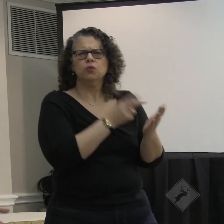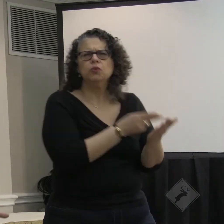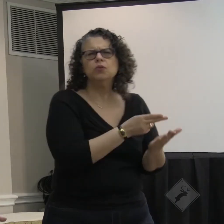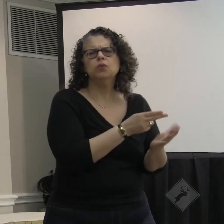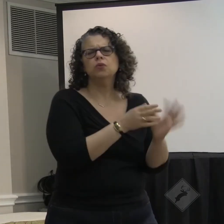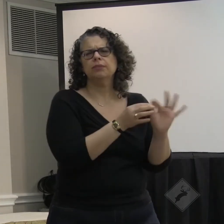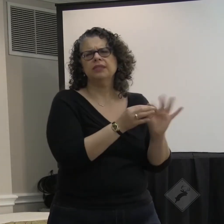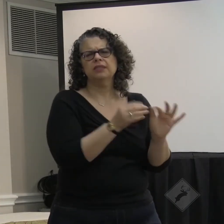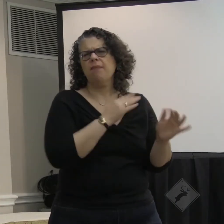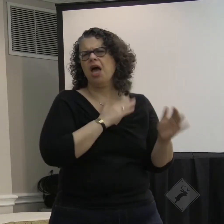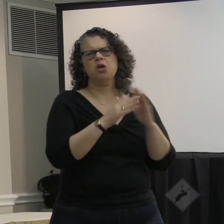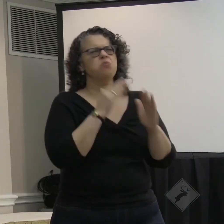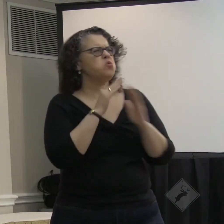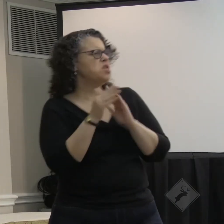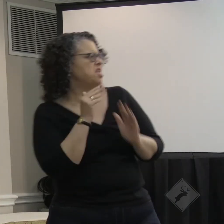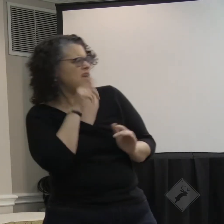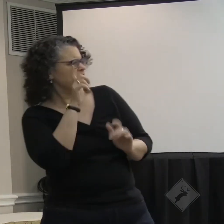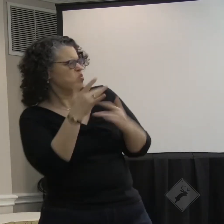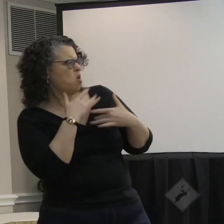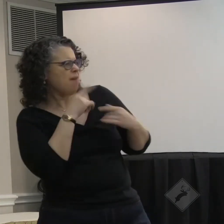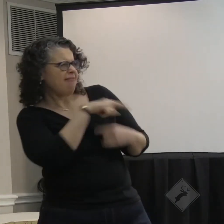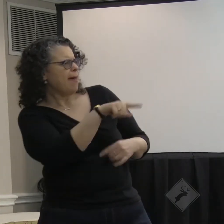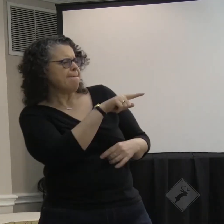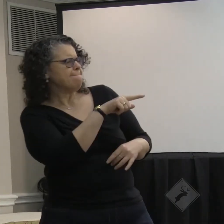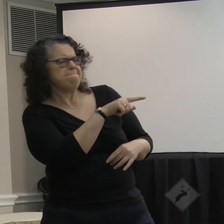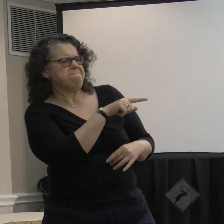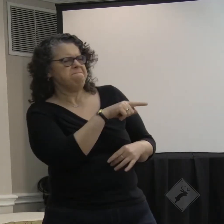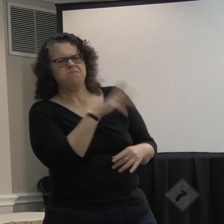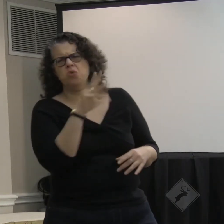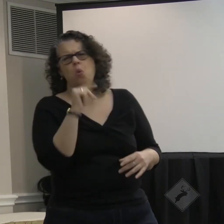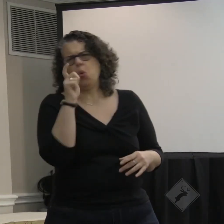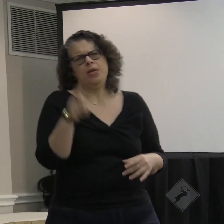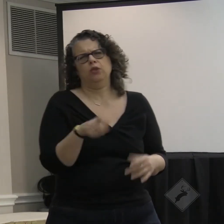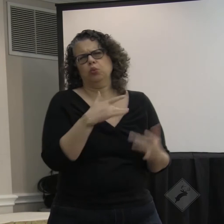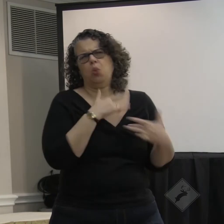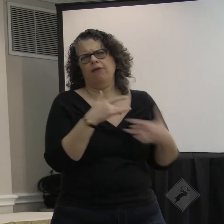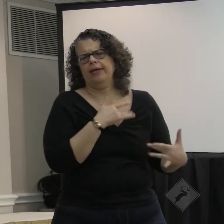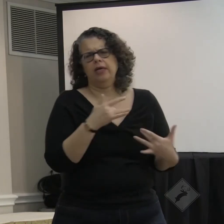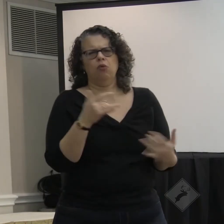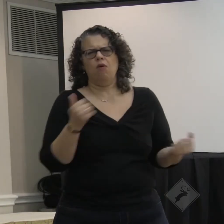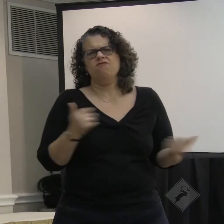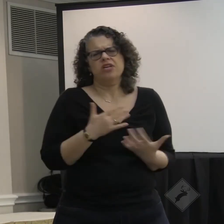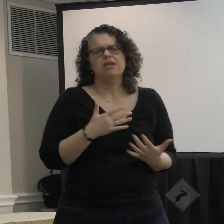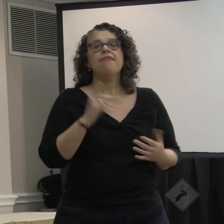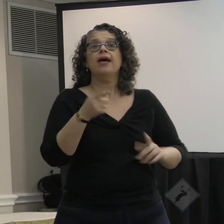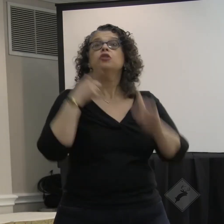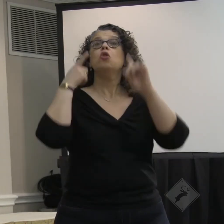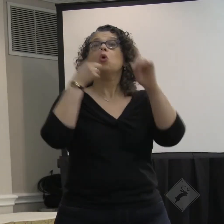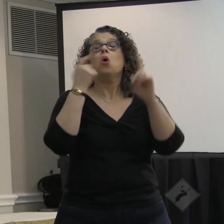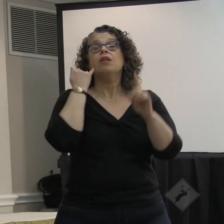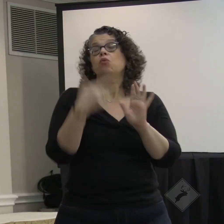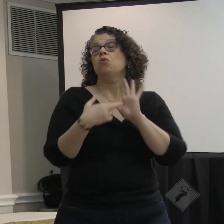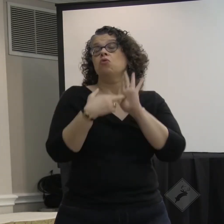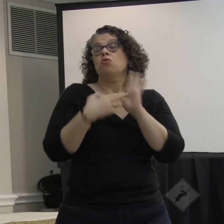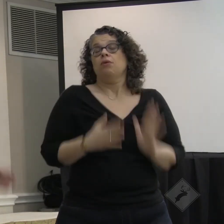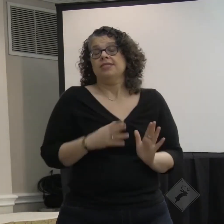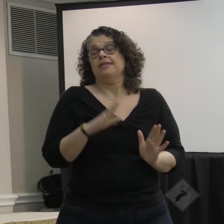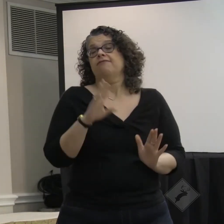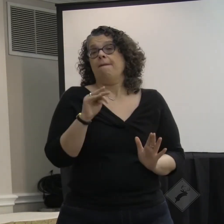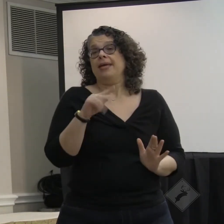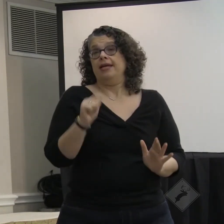my community doesn't have to fear about this. And that's the ultimate goal of being a media spokesperson, is